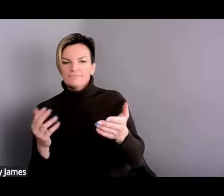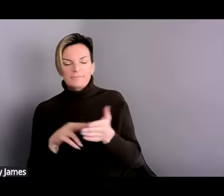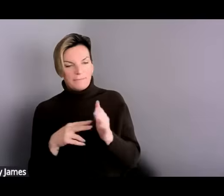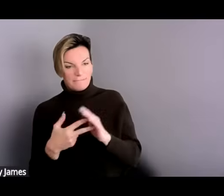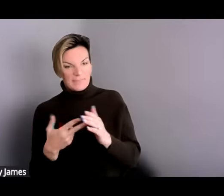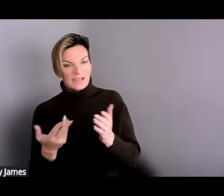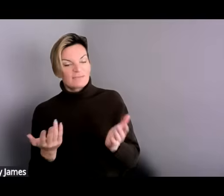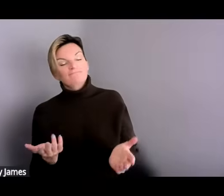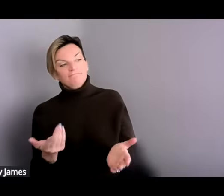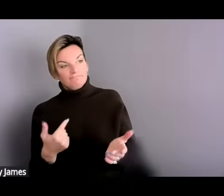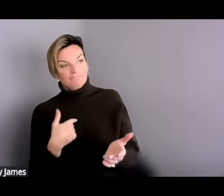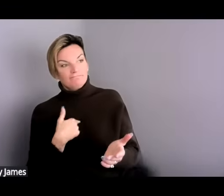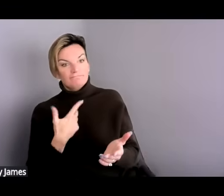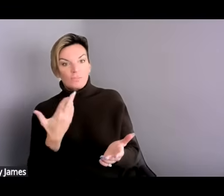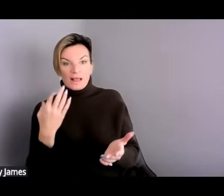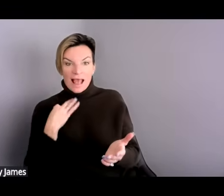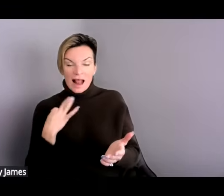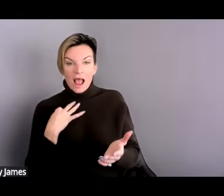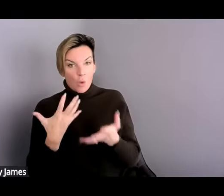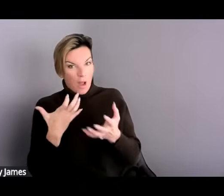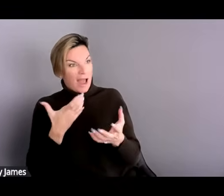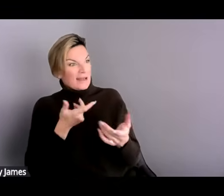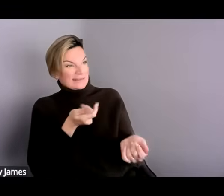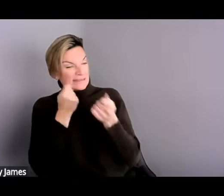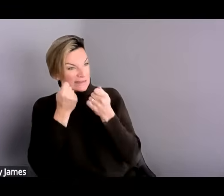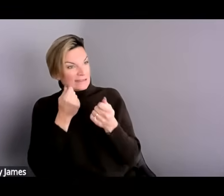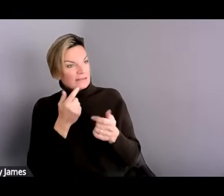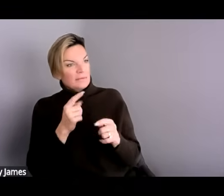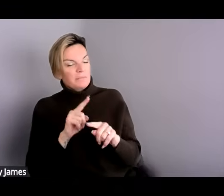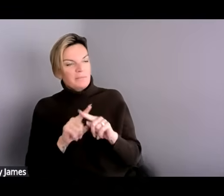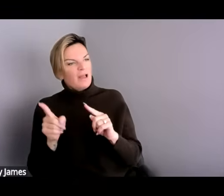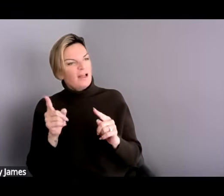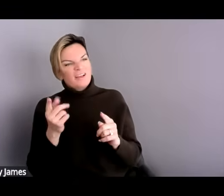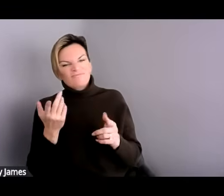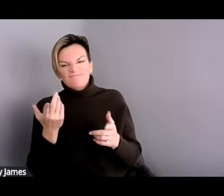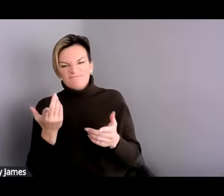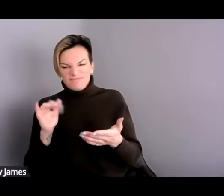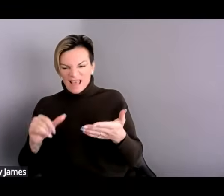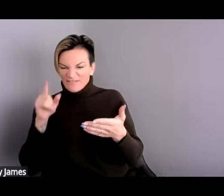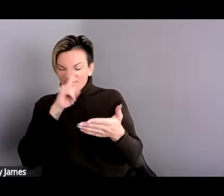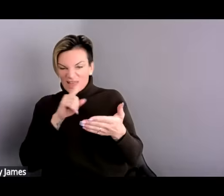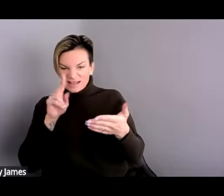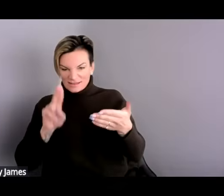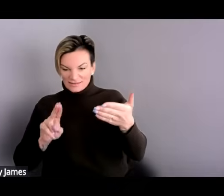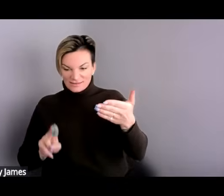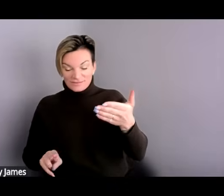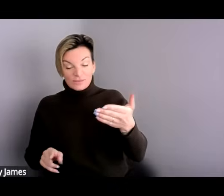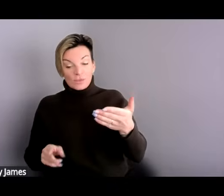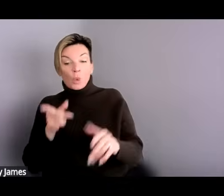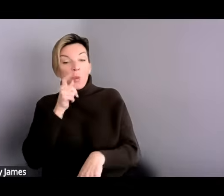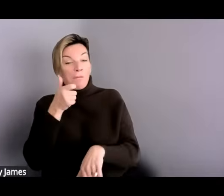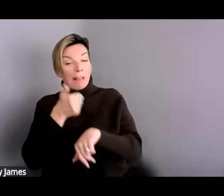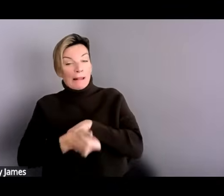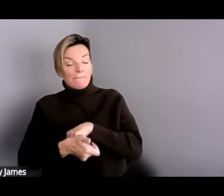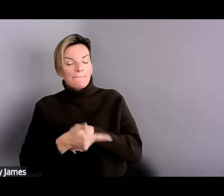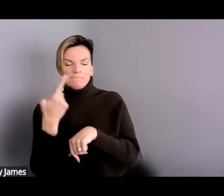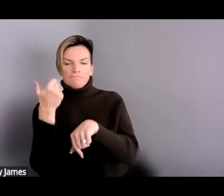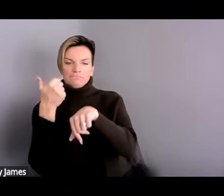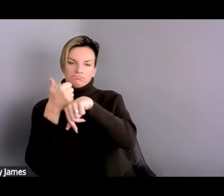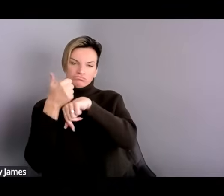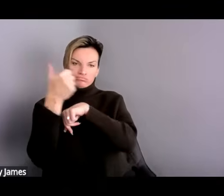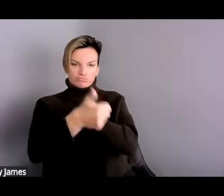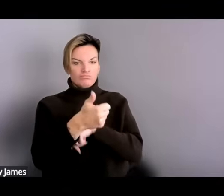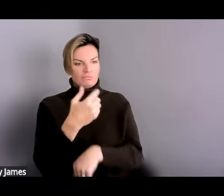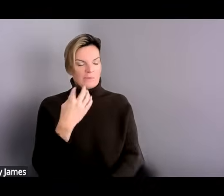didn't work. I didn't get him on the ballot. And that's on the candidate. The candidate disappointed